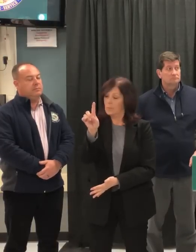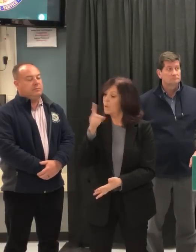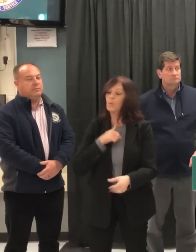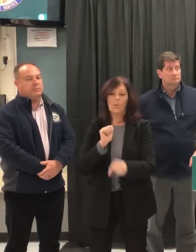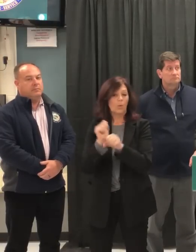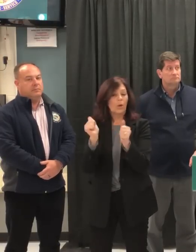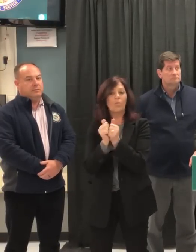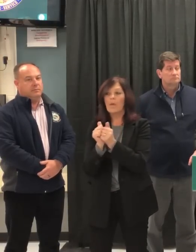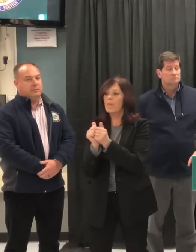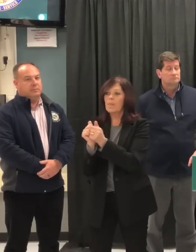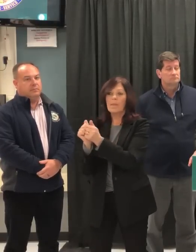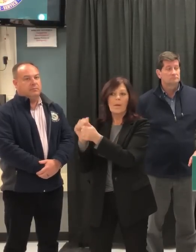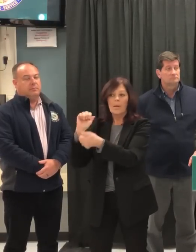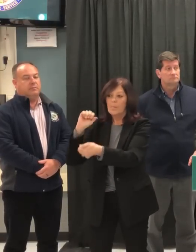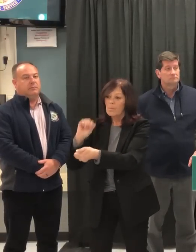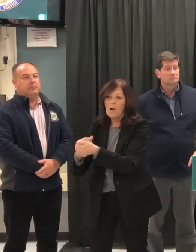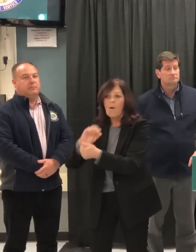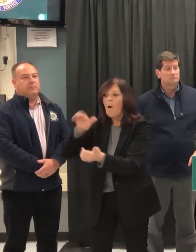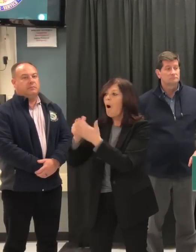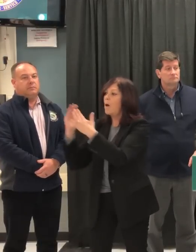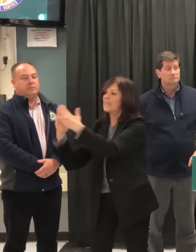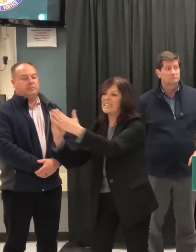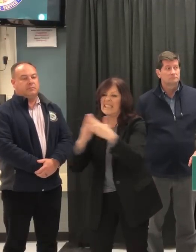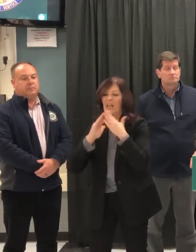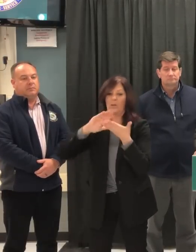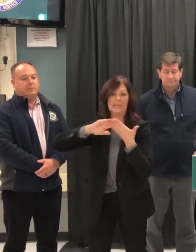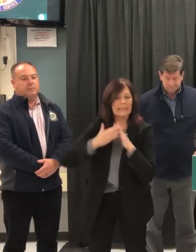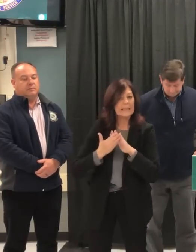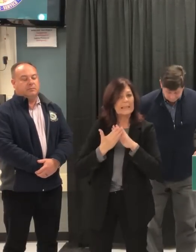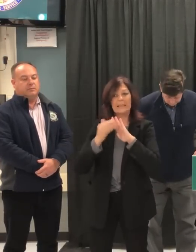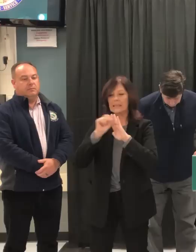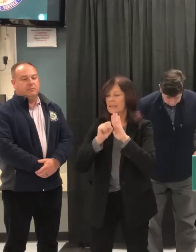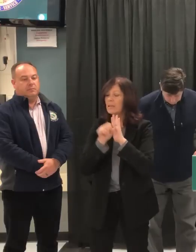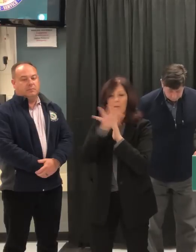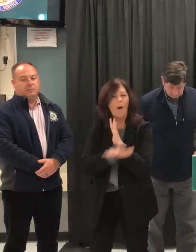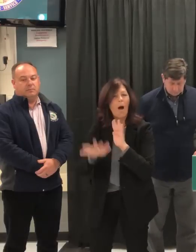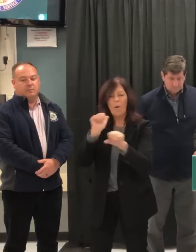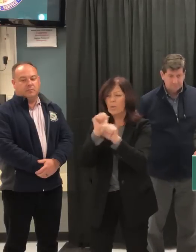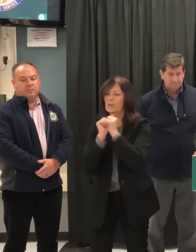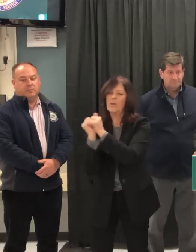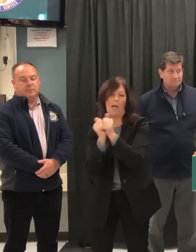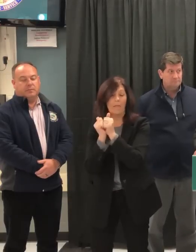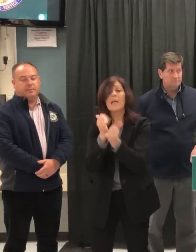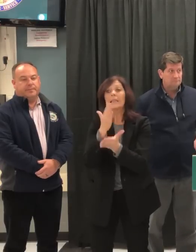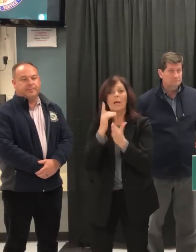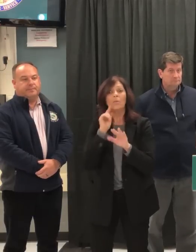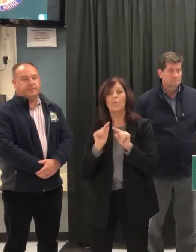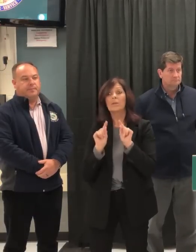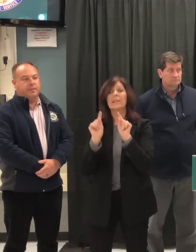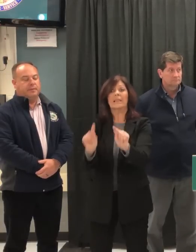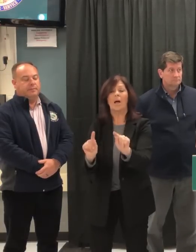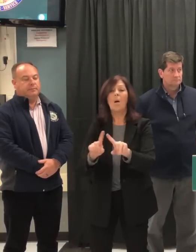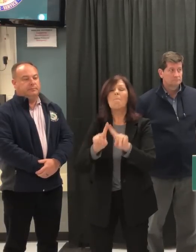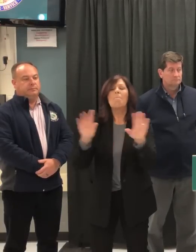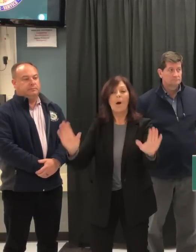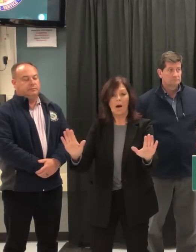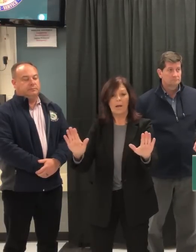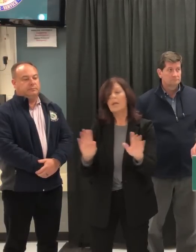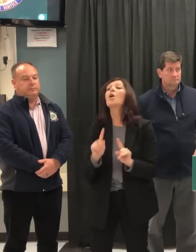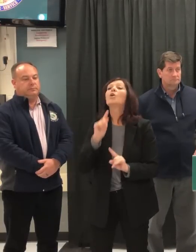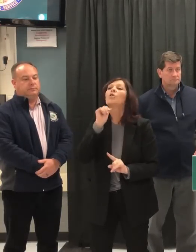our partners in all the towns, villages, city, state, and so forth. We'll get someone out there, but please do not put